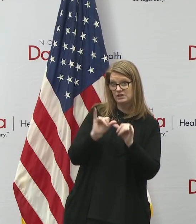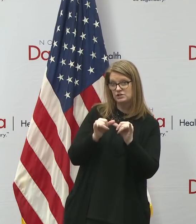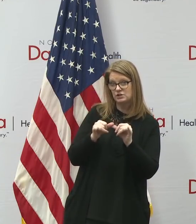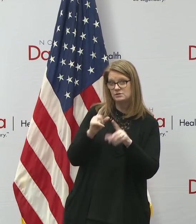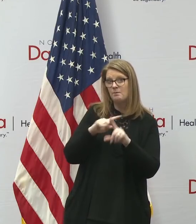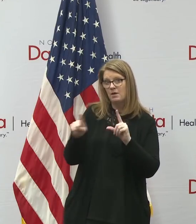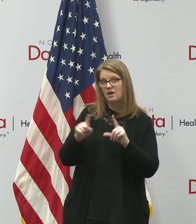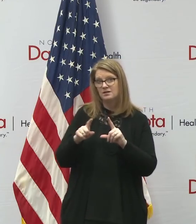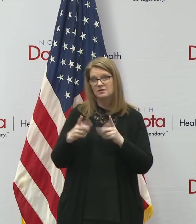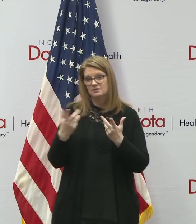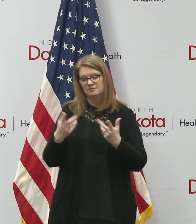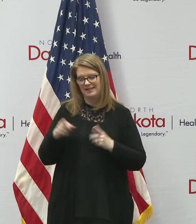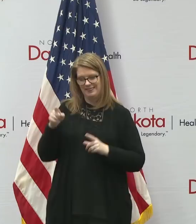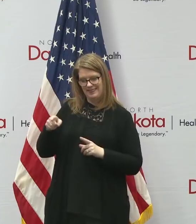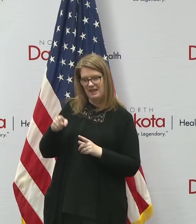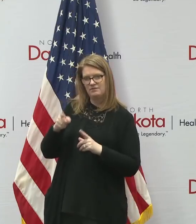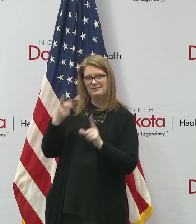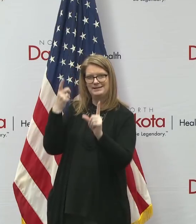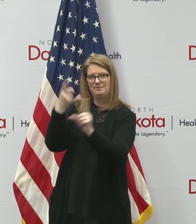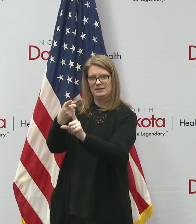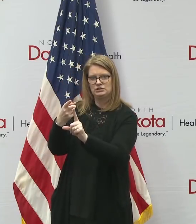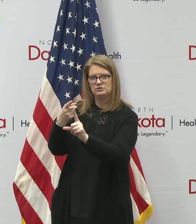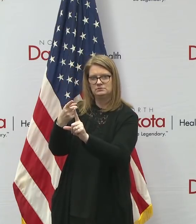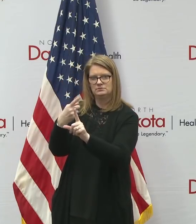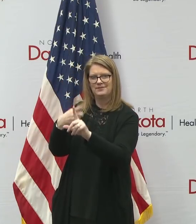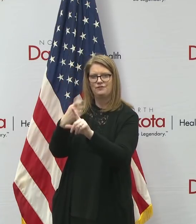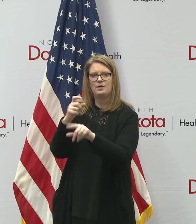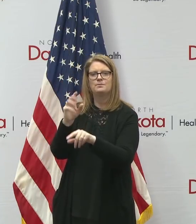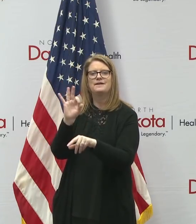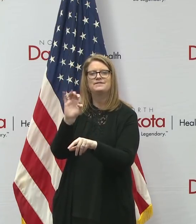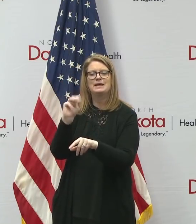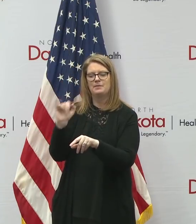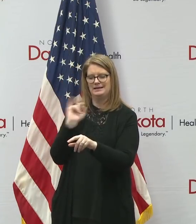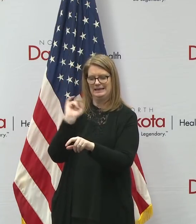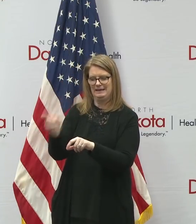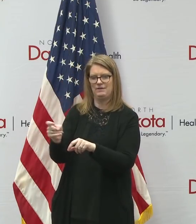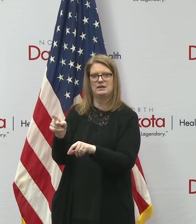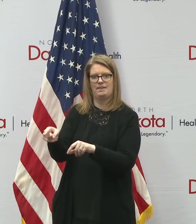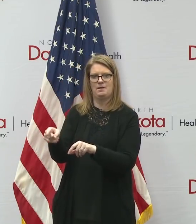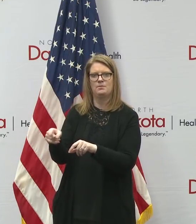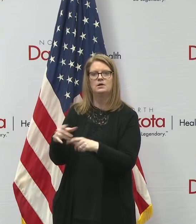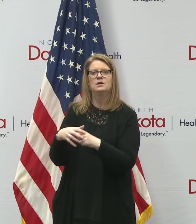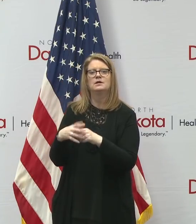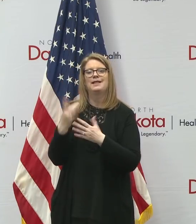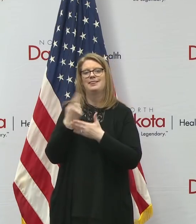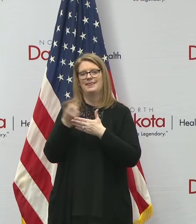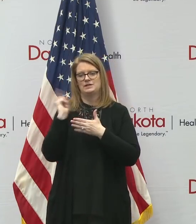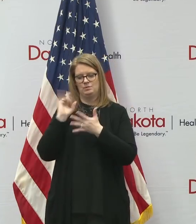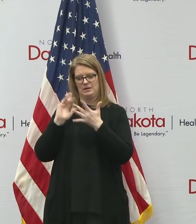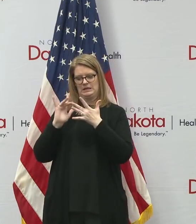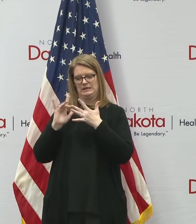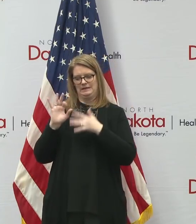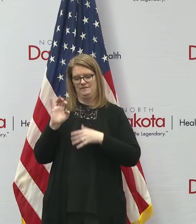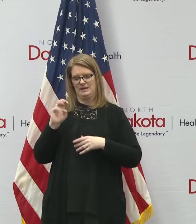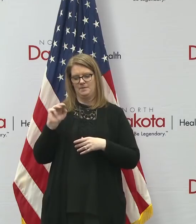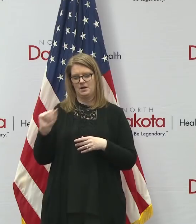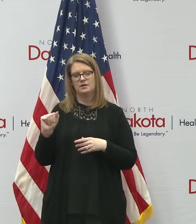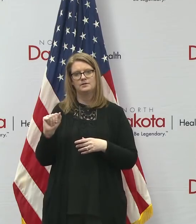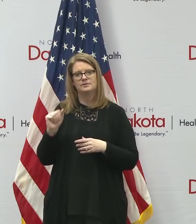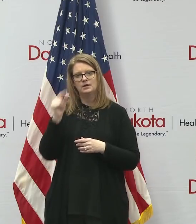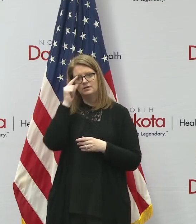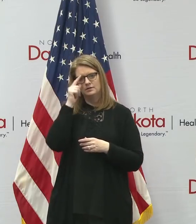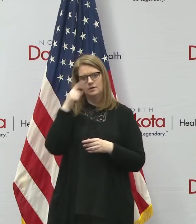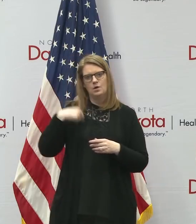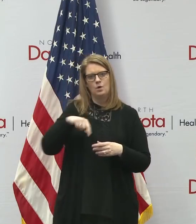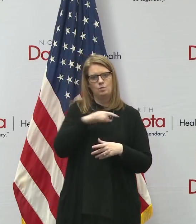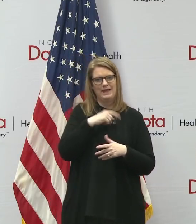been given the mission assignment from FEMA. We were in contact with them last week. We have a liaison